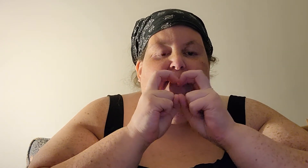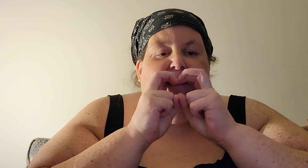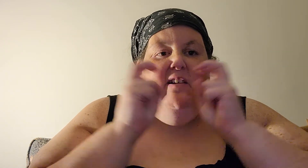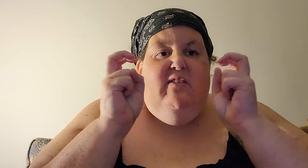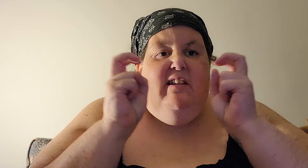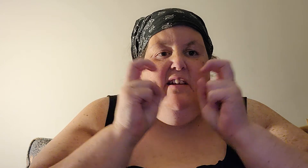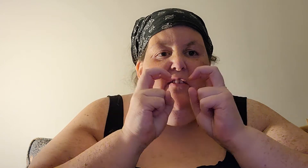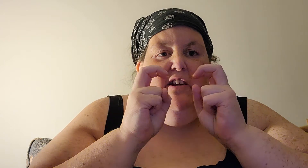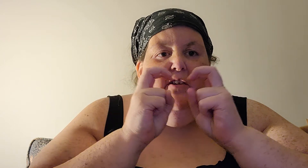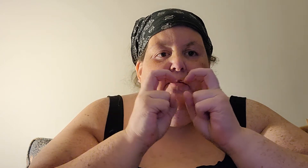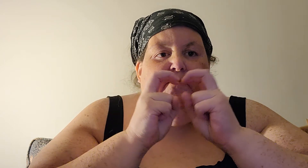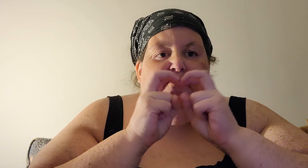you know, like how they do.